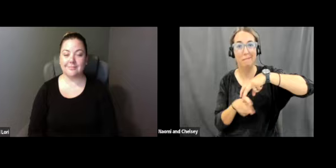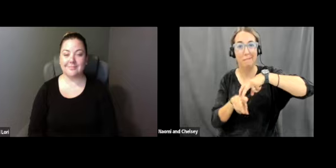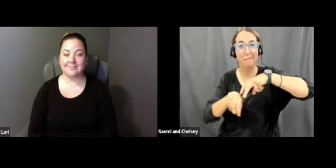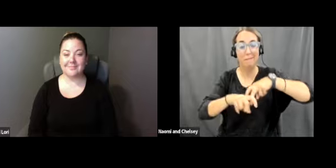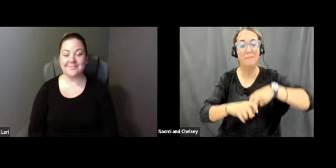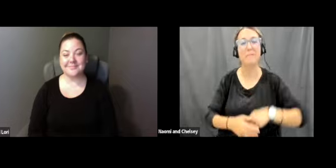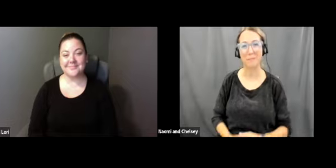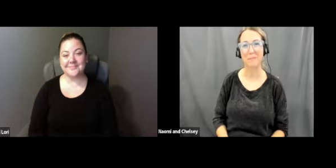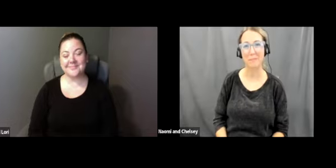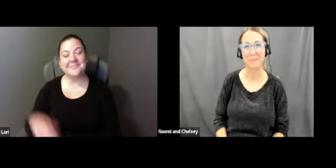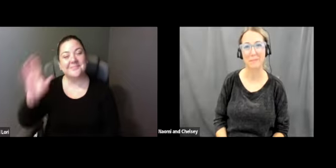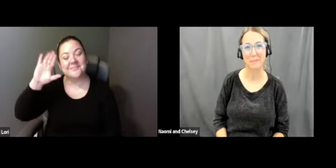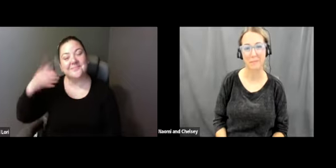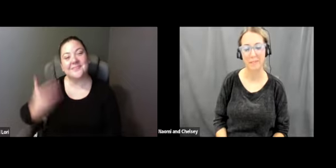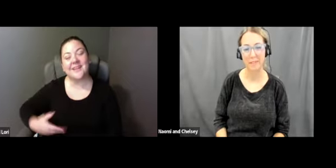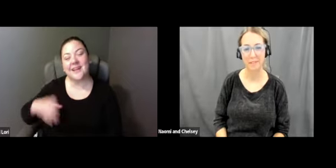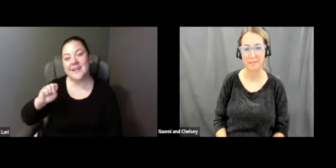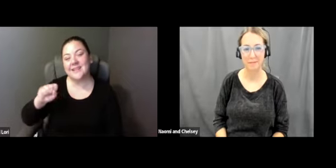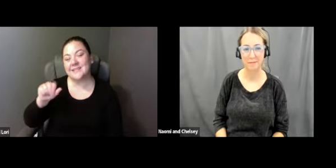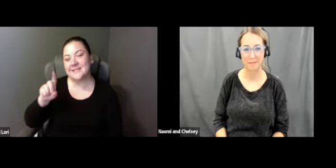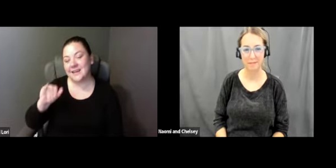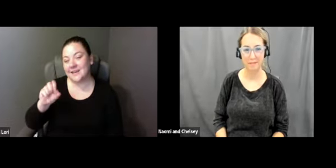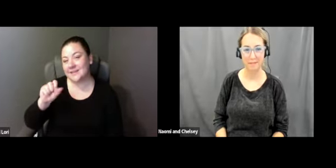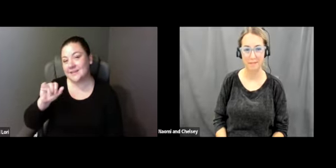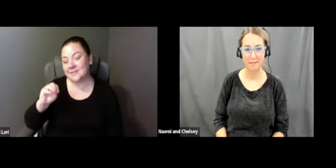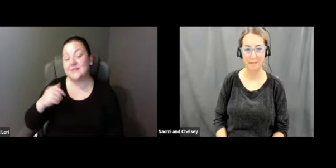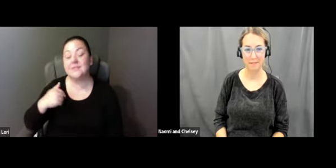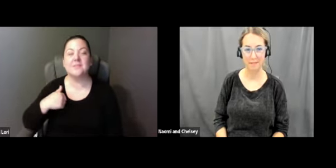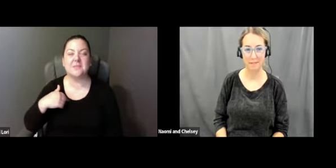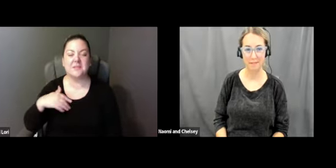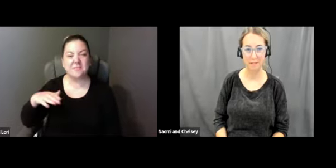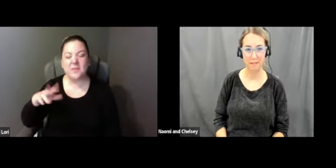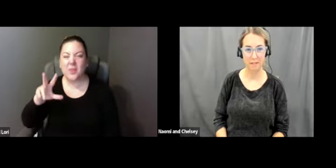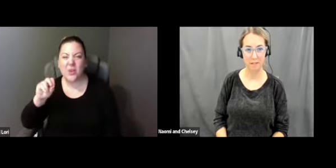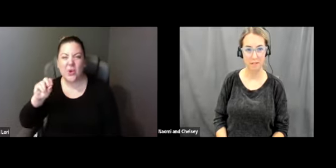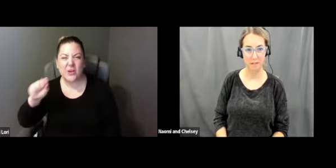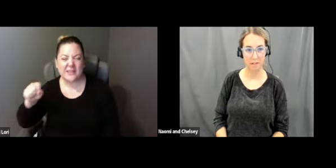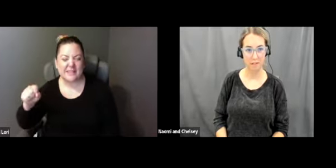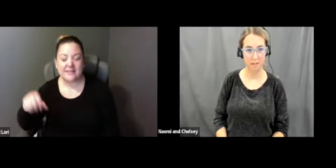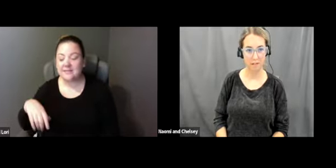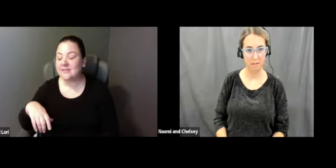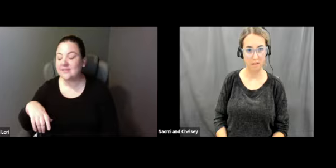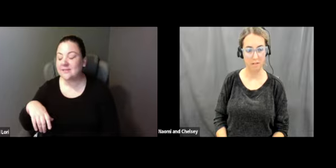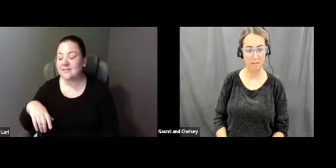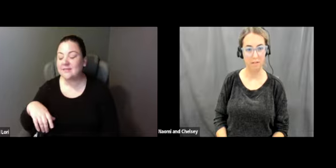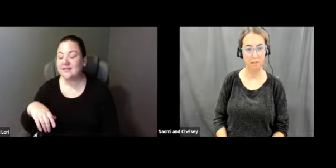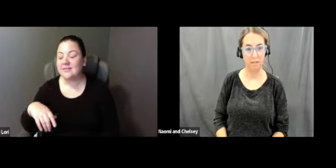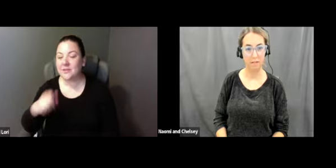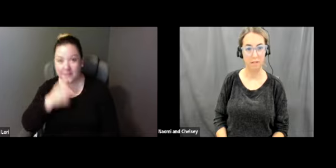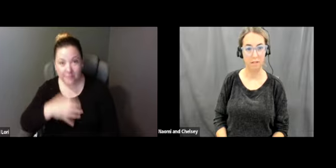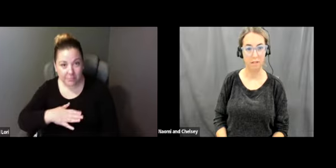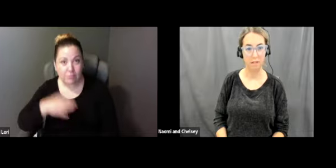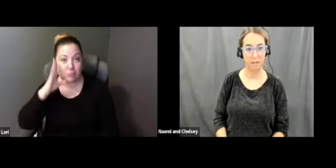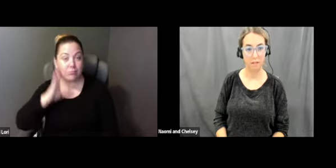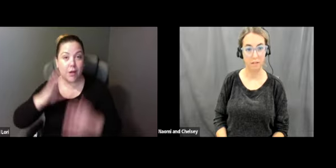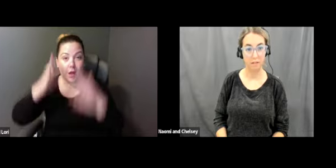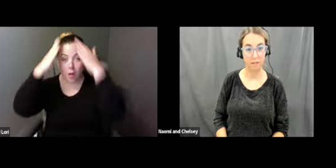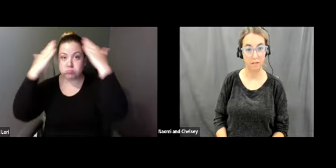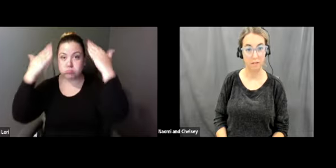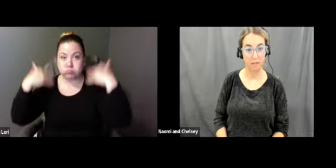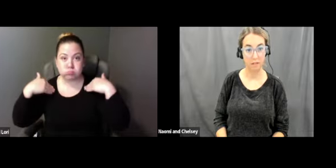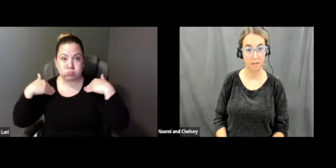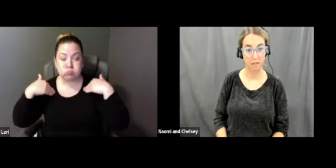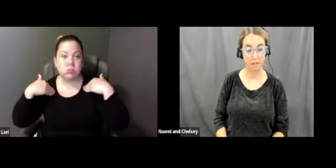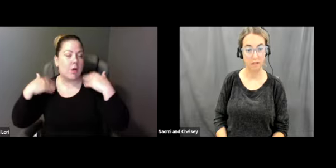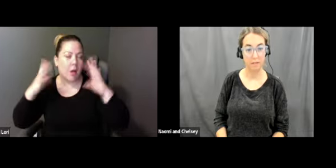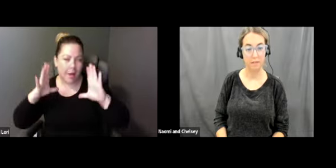Sadie Simpson. I am a late 30s white female. I have brown hair. It comes about to my shoulders, but it